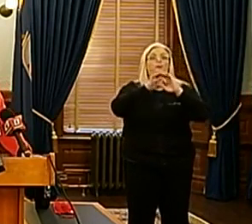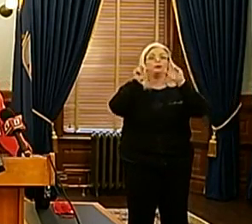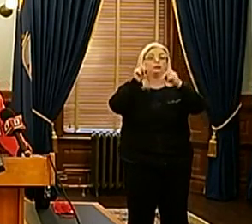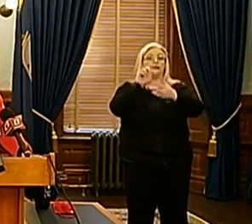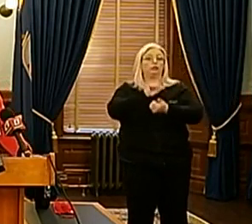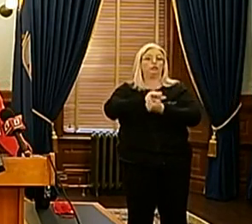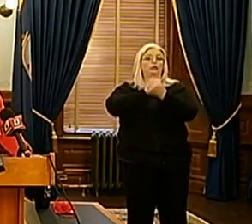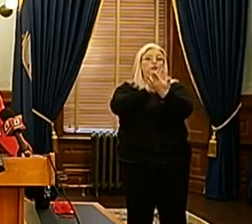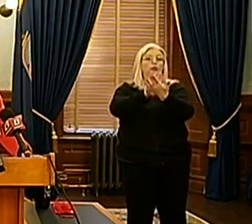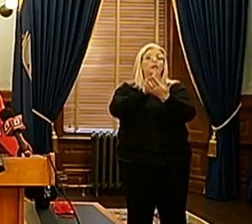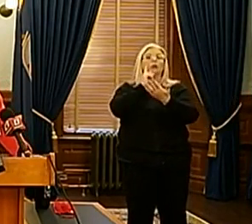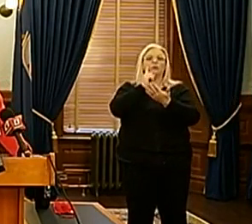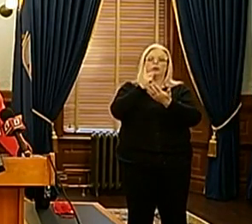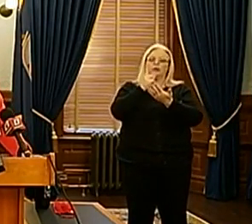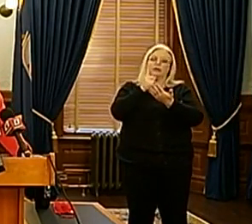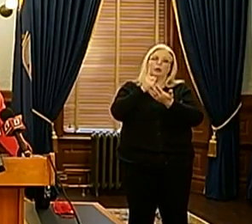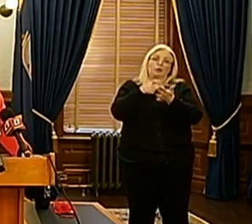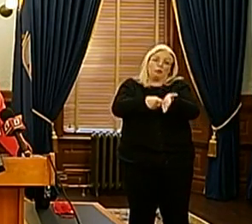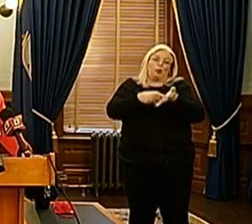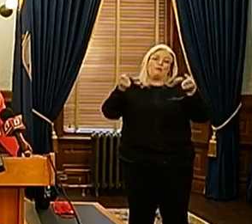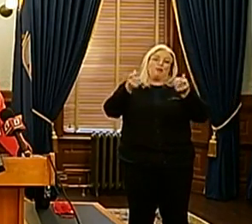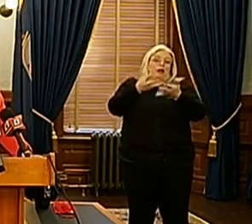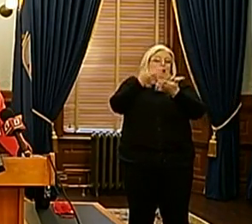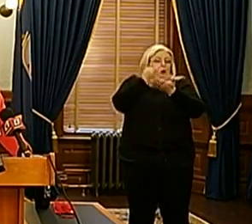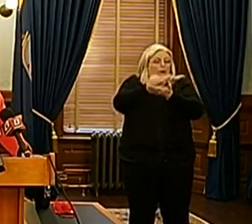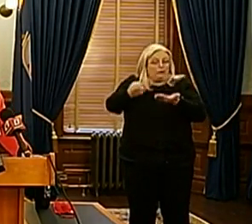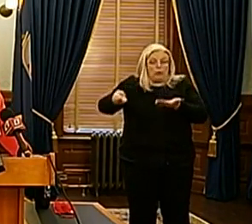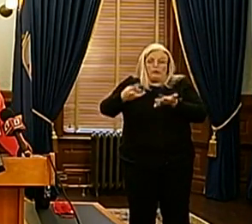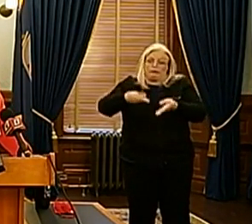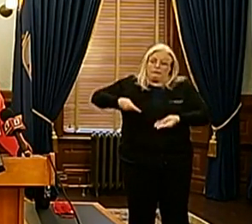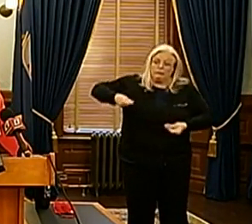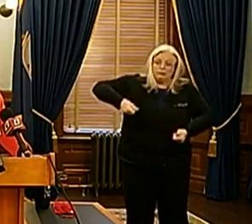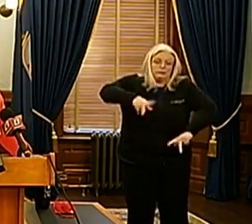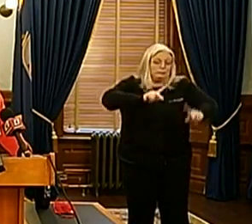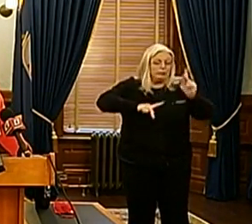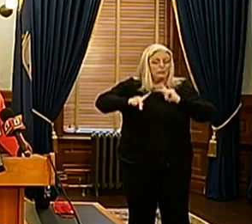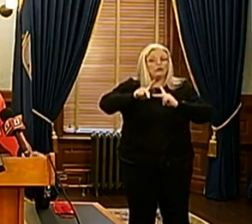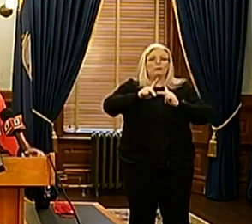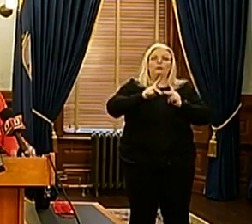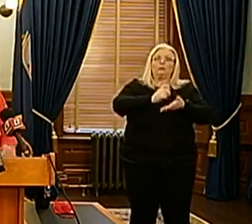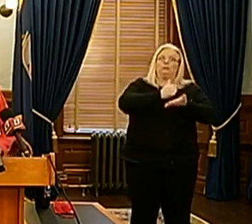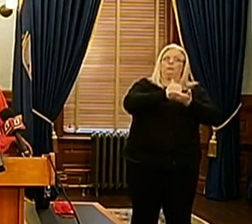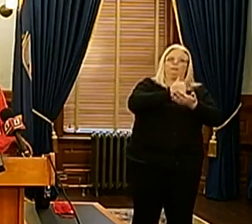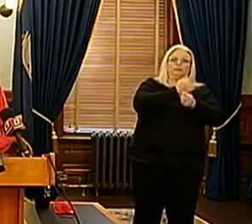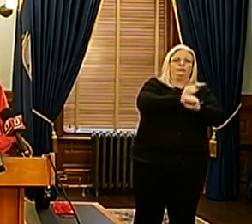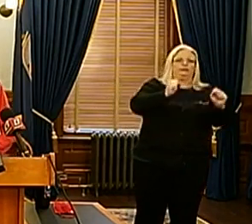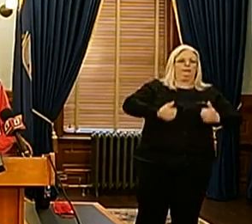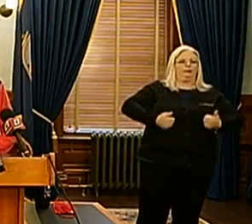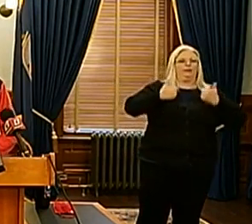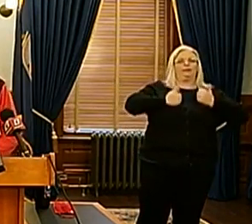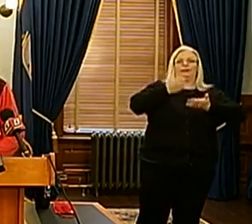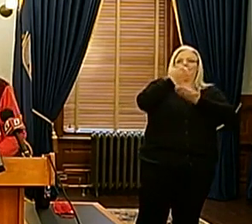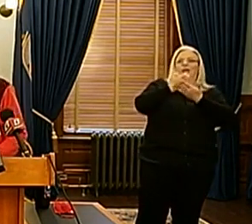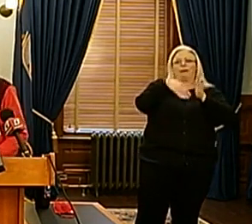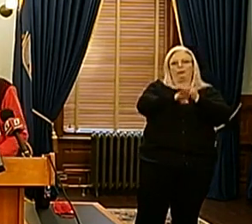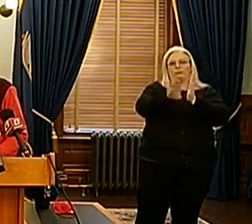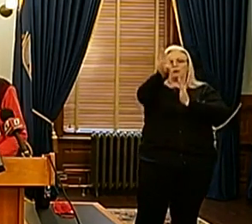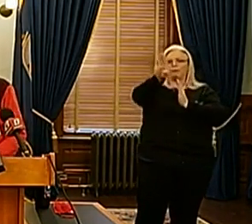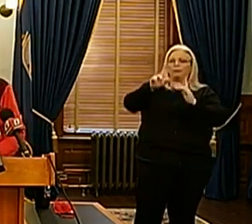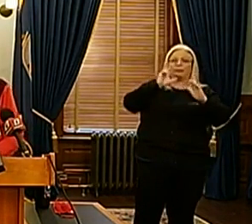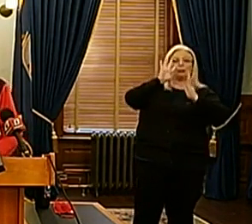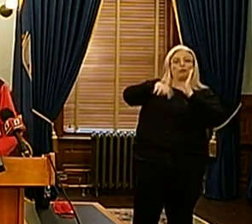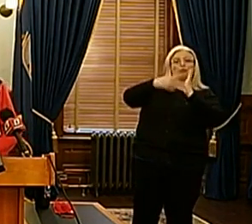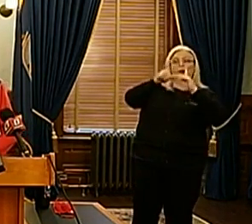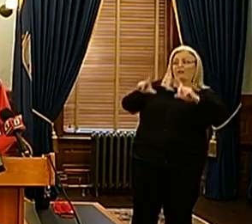strategy will be resource intensive, but will help us to save lives and rebuild our economy. The graph behind